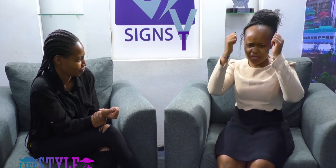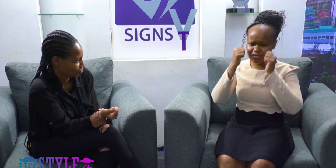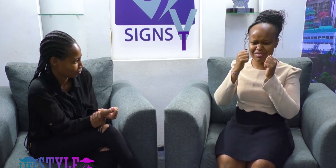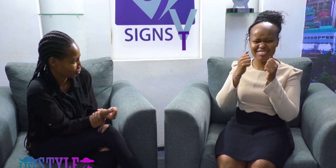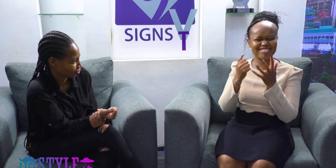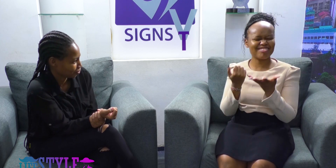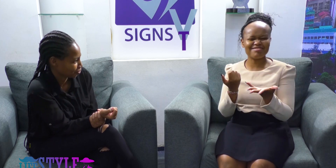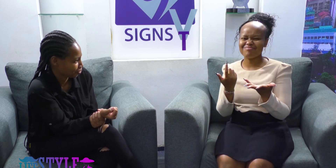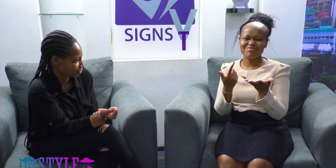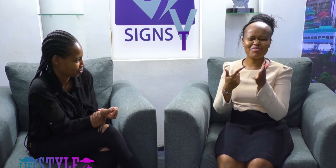beautiful,